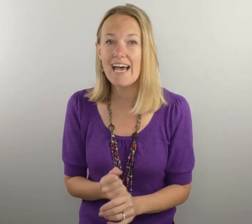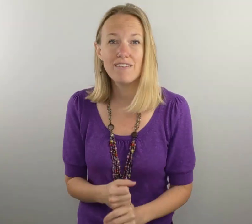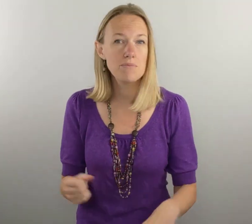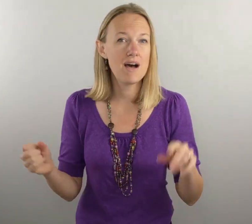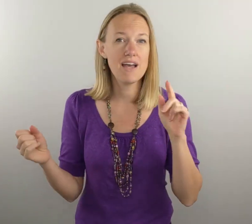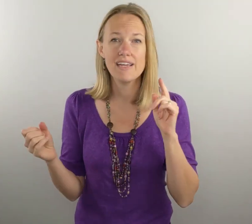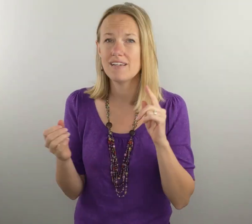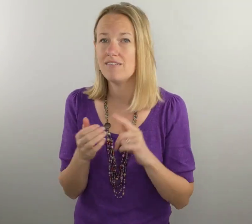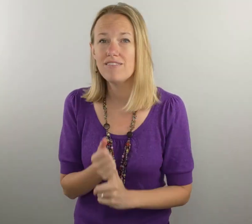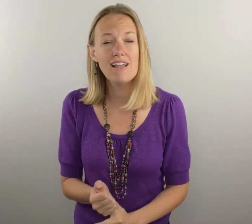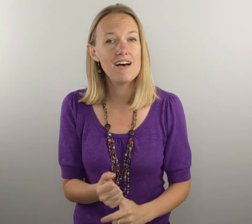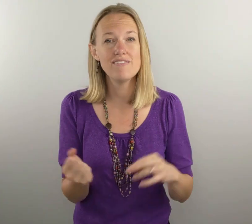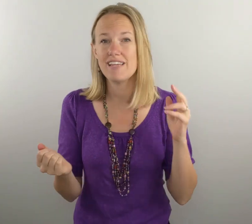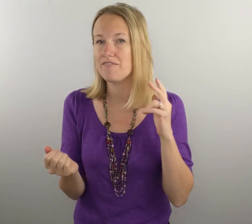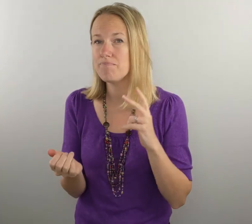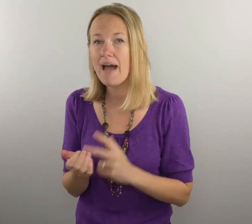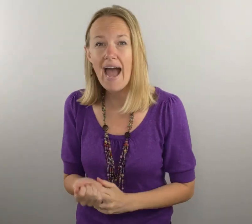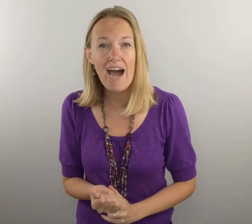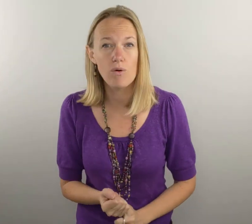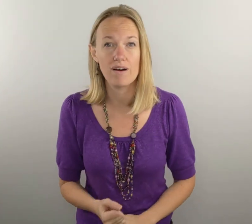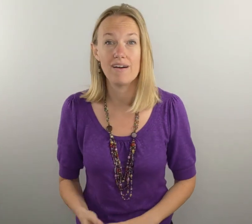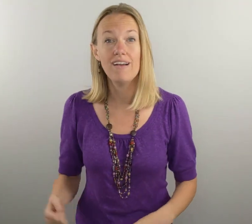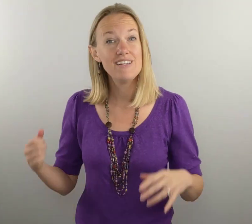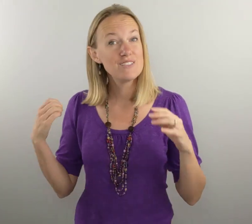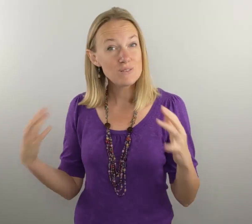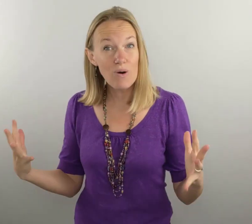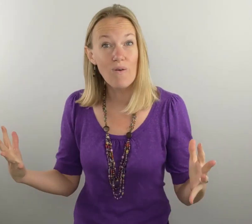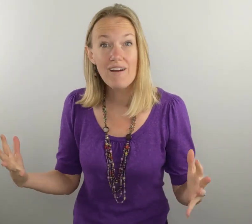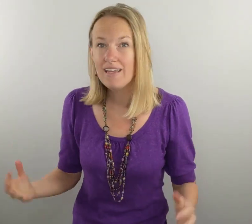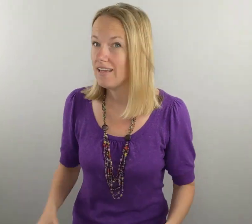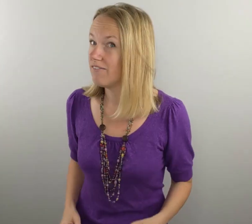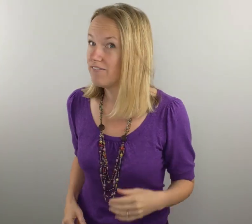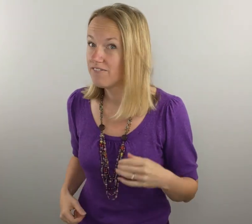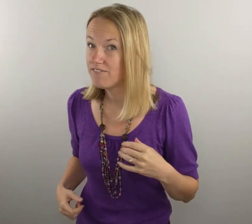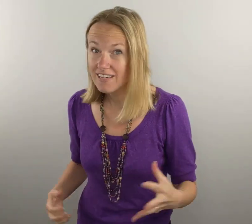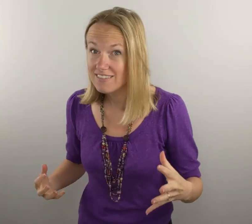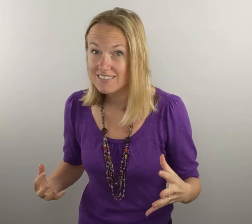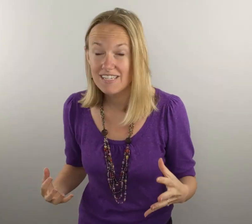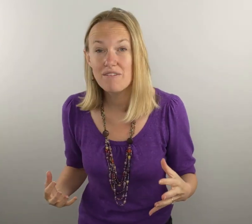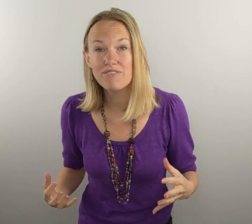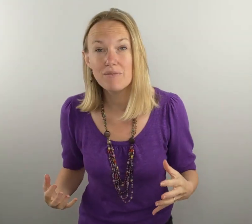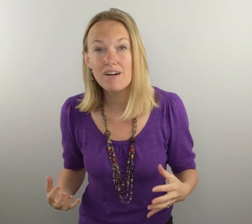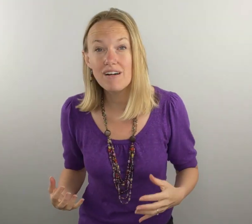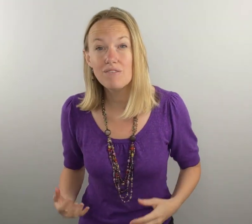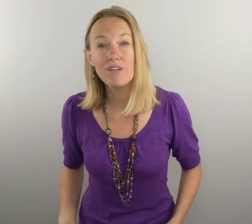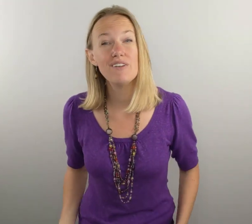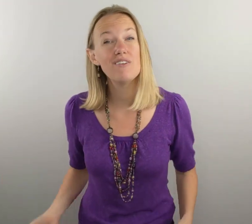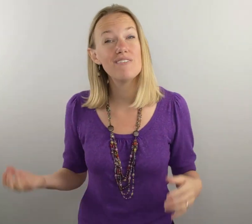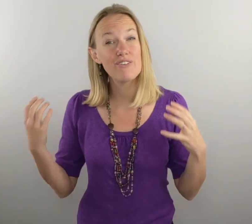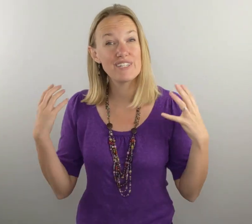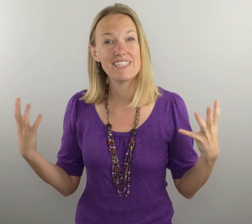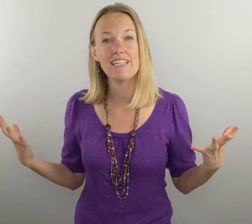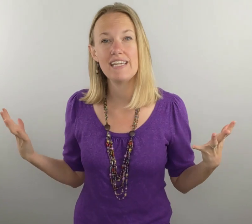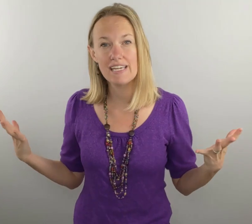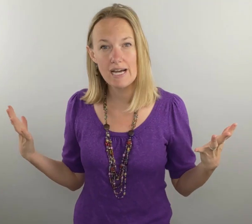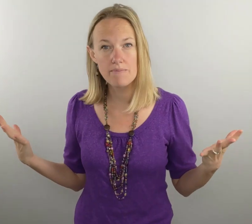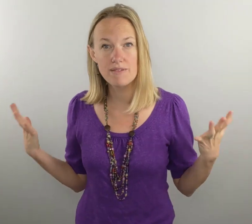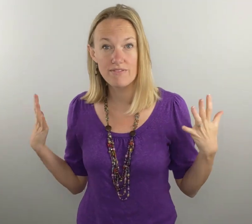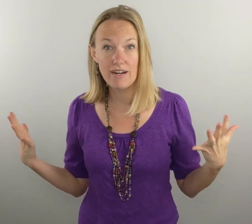sound mind, of love, and of power. So if fear doesn't come from God, we know, unfortunately, it comes